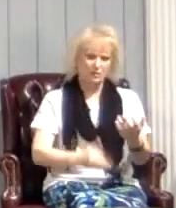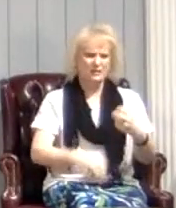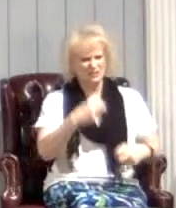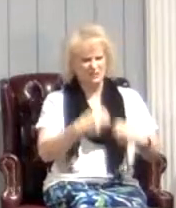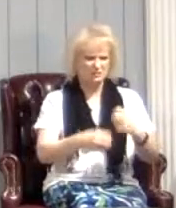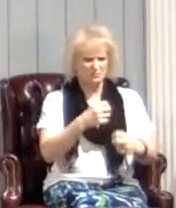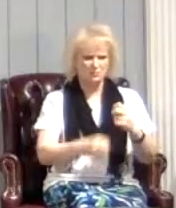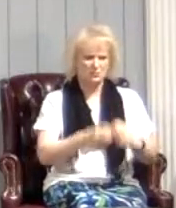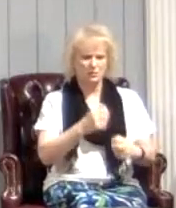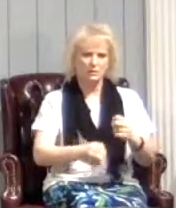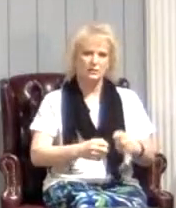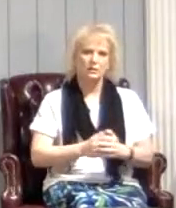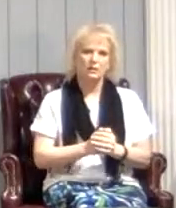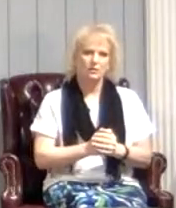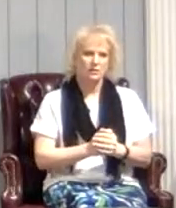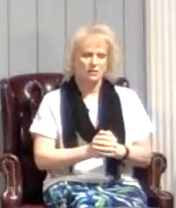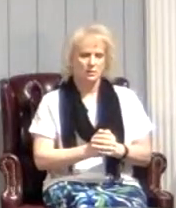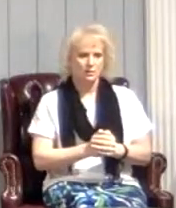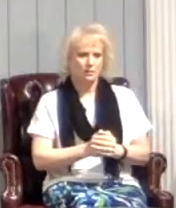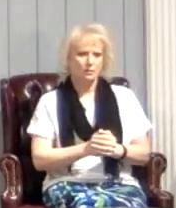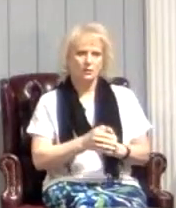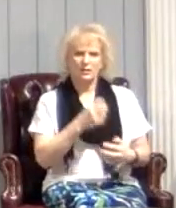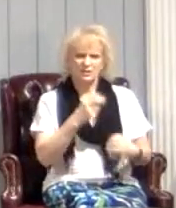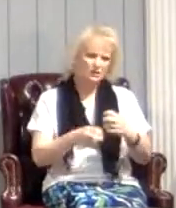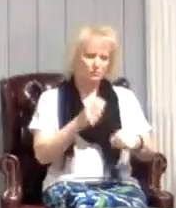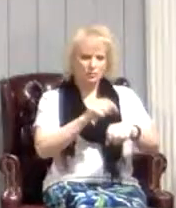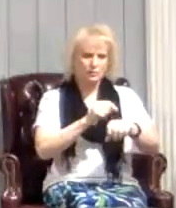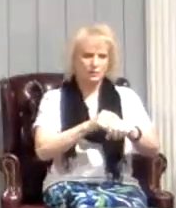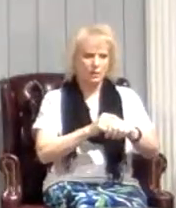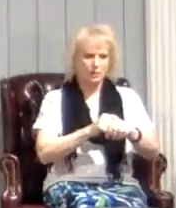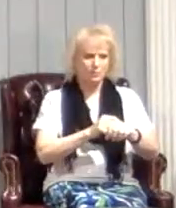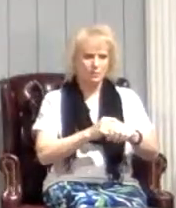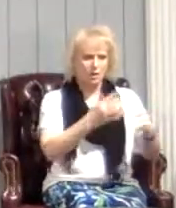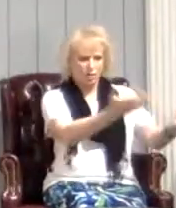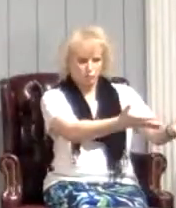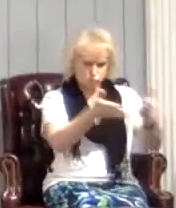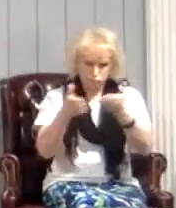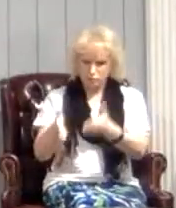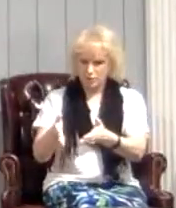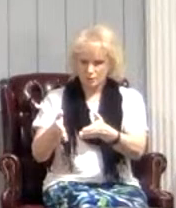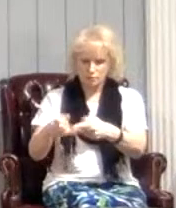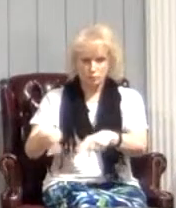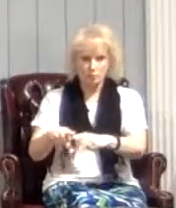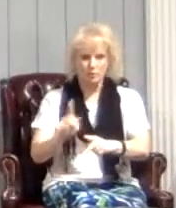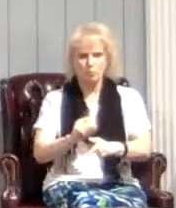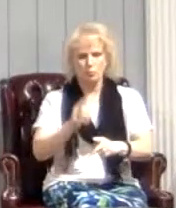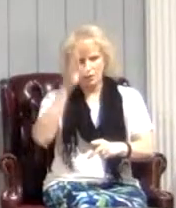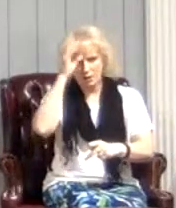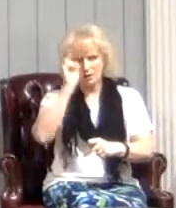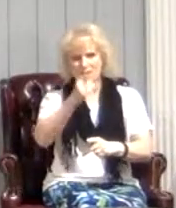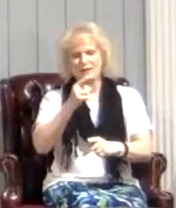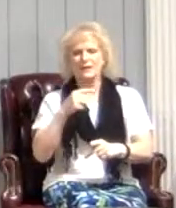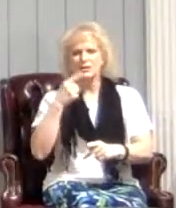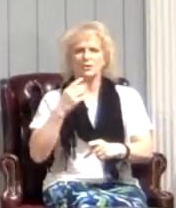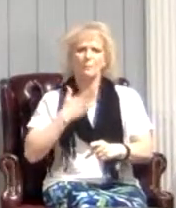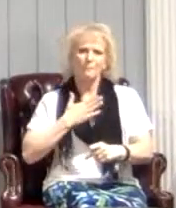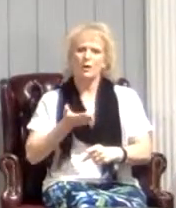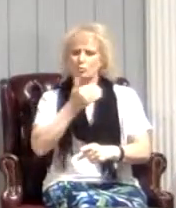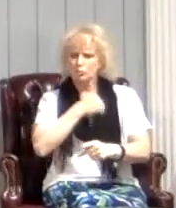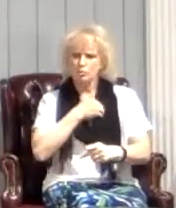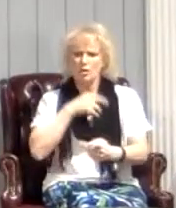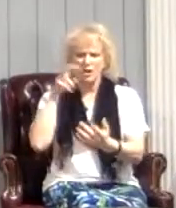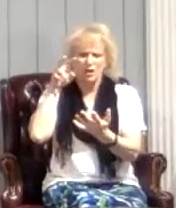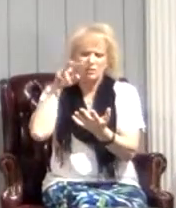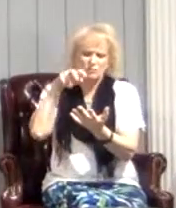this trouble that he is in, these difficult times that he's in, has brought him to the place where he says, my soul is